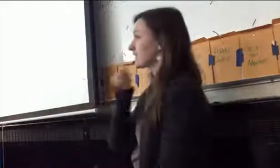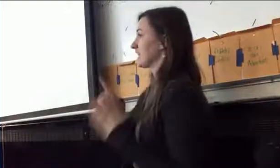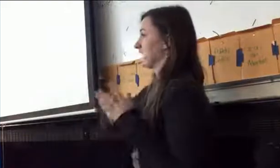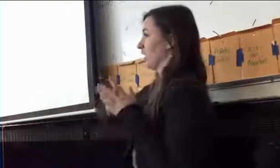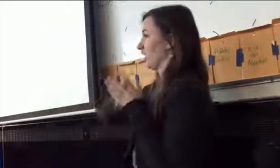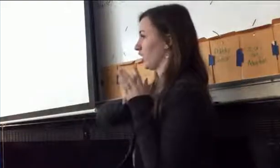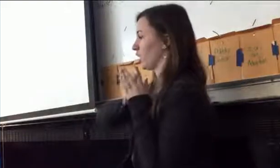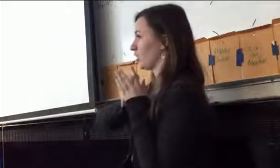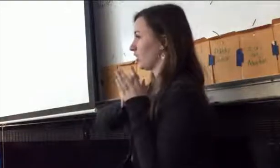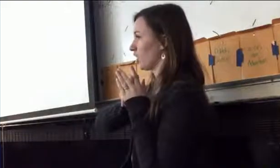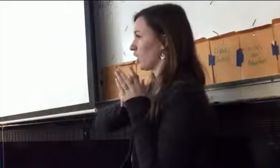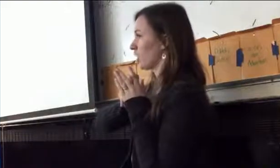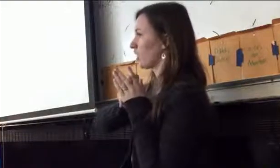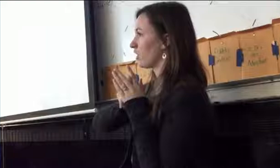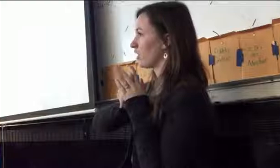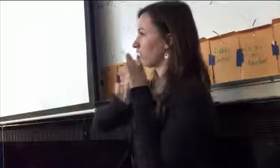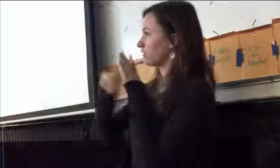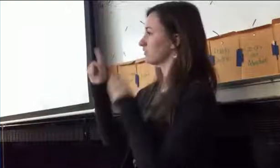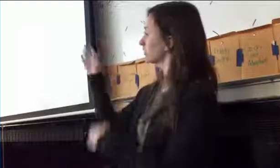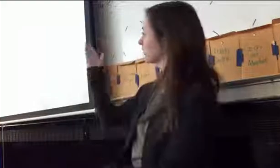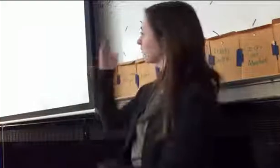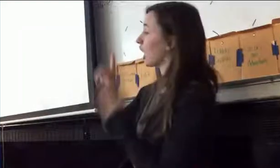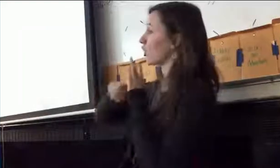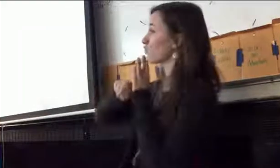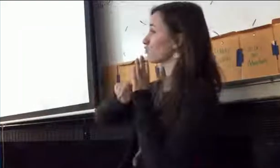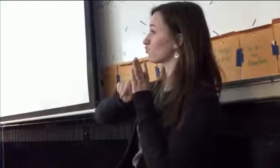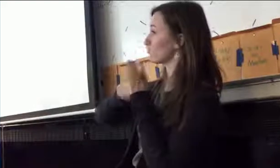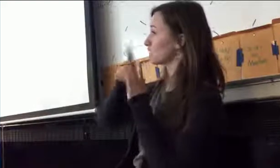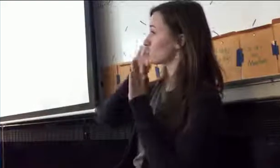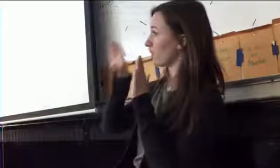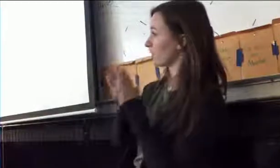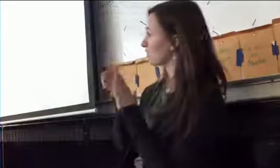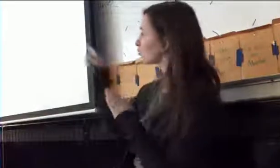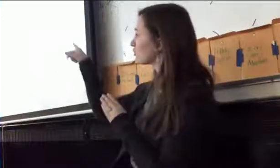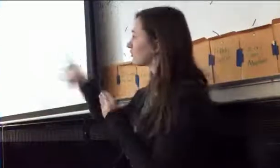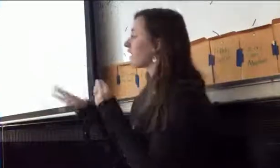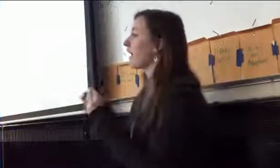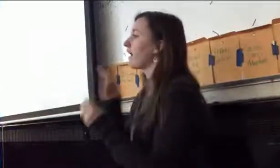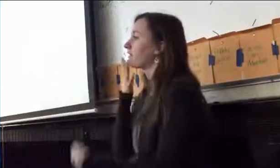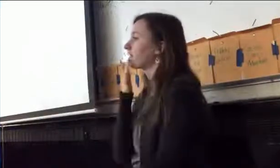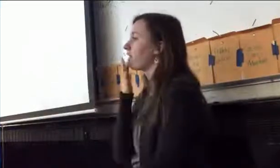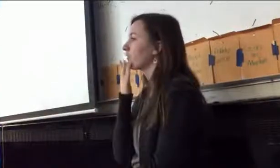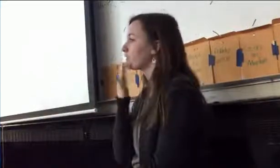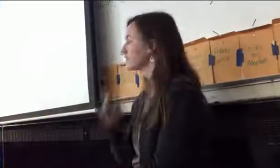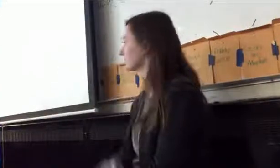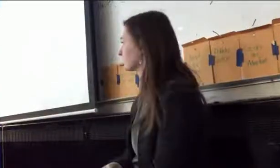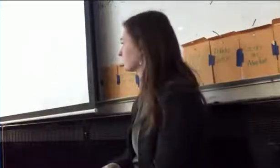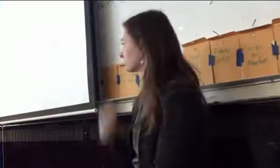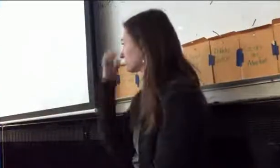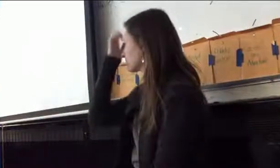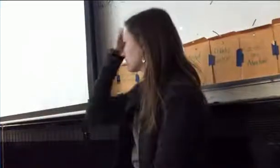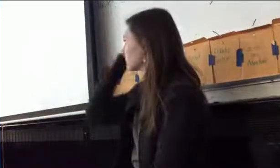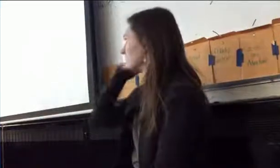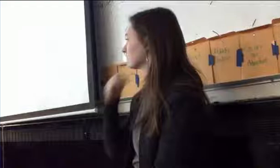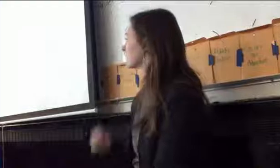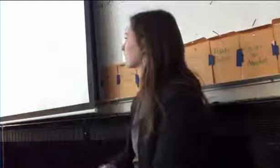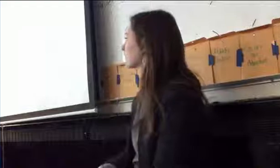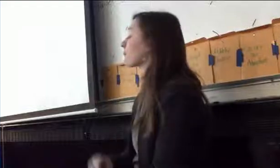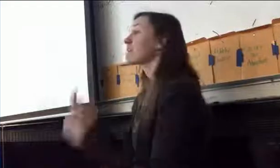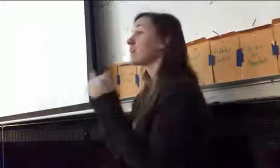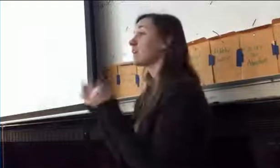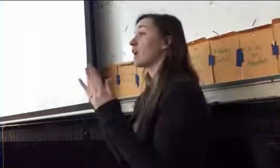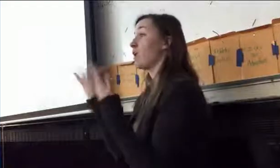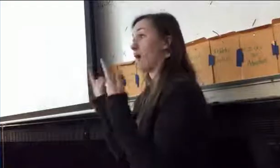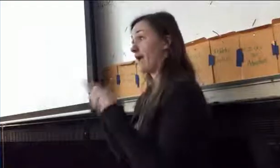picture right here. This is the colored version, if that helps you give an idea of what the devil looks like. So you can go share with all your friends. Now, what